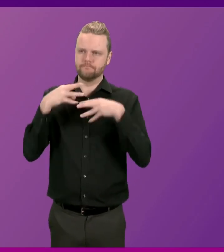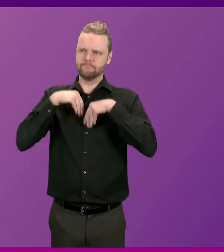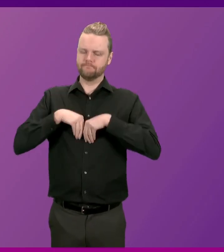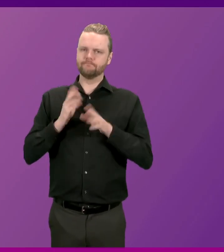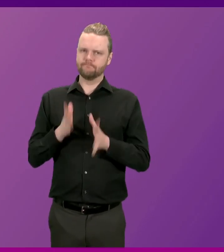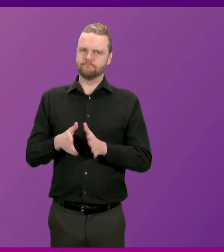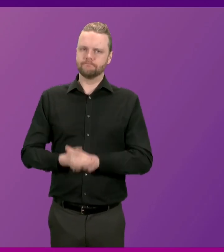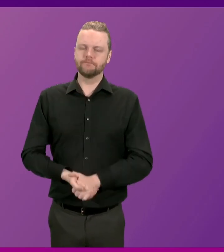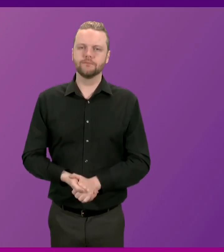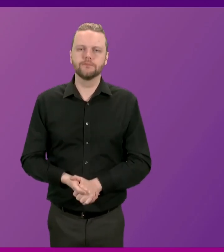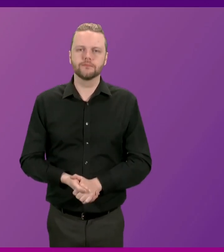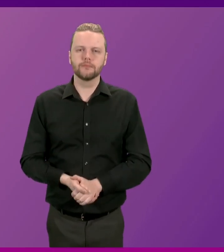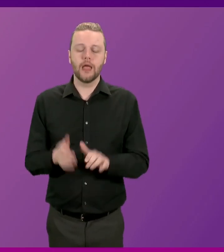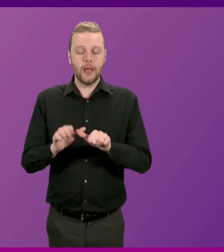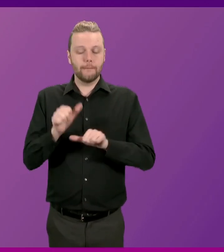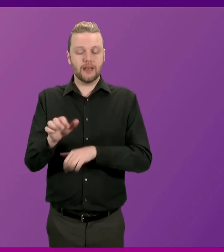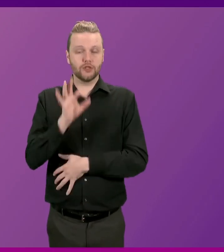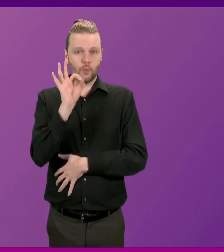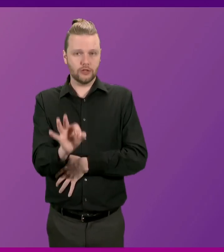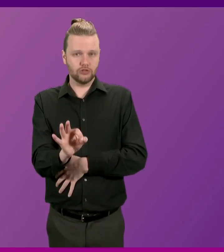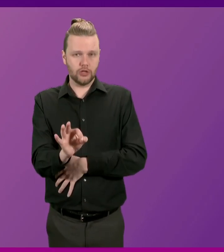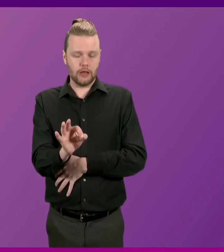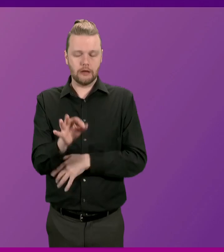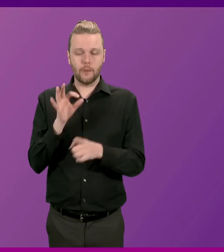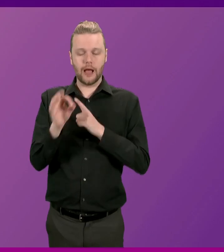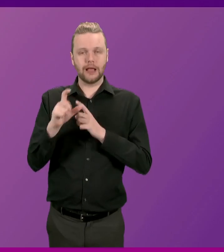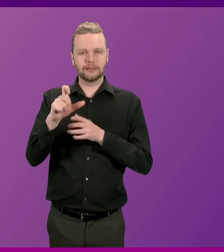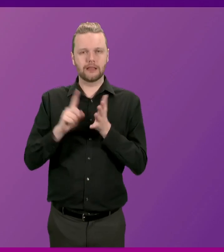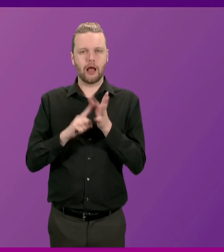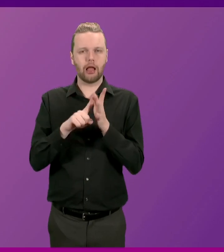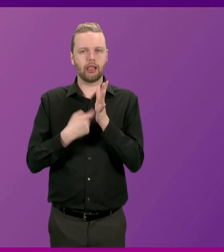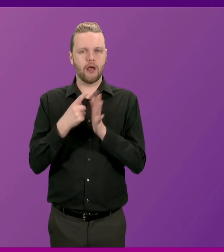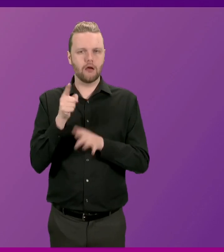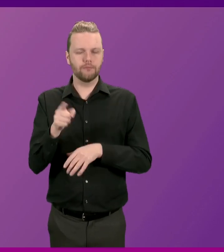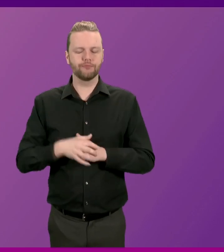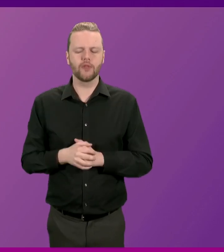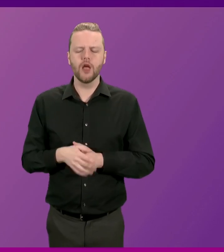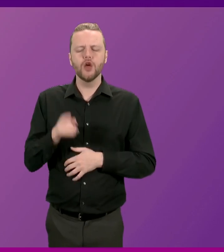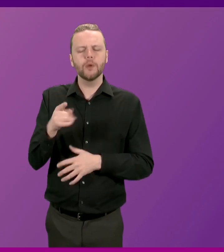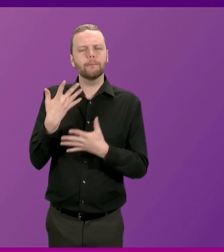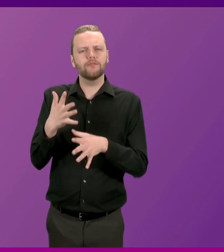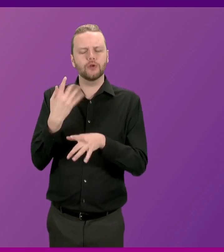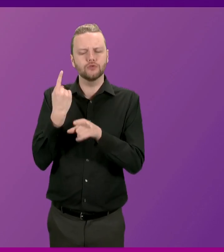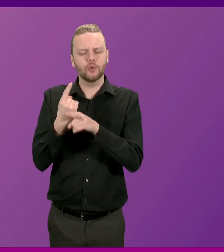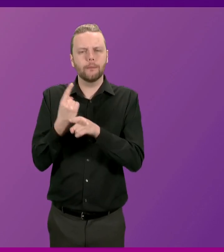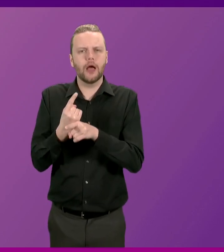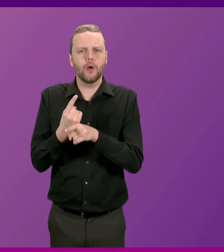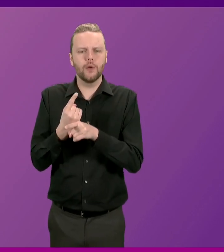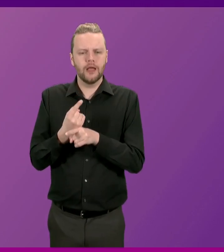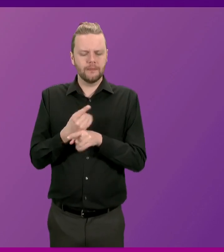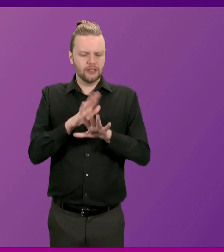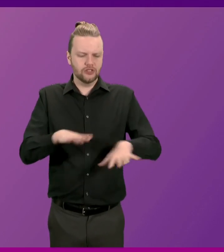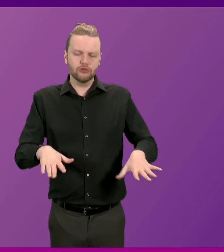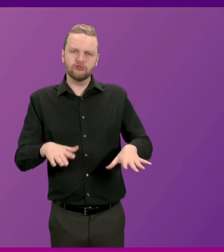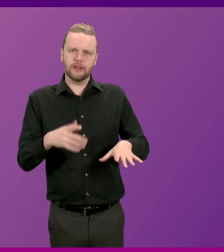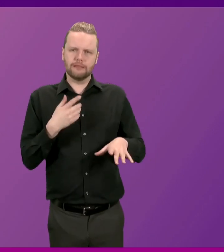board. My next question, Claire, if I can come to you. You talked about children acting as language